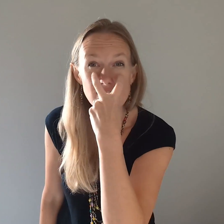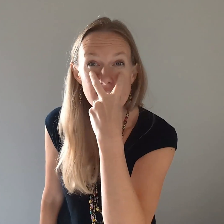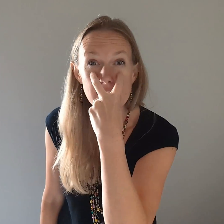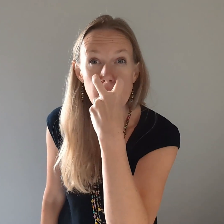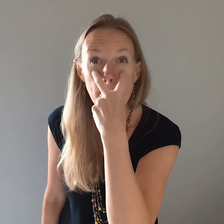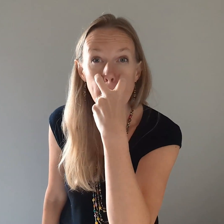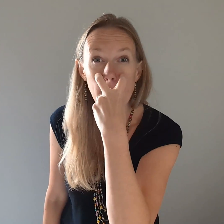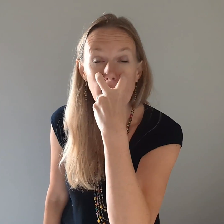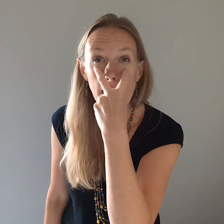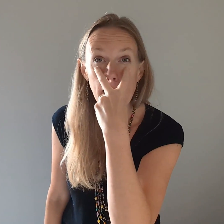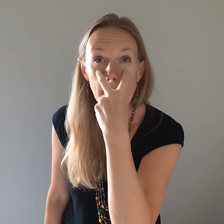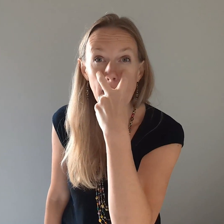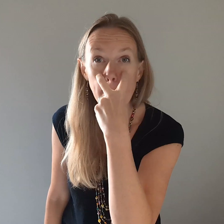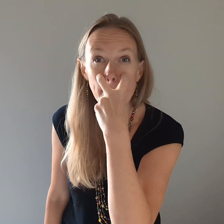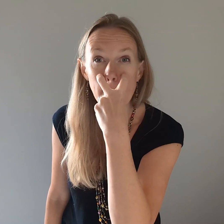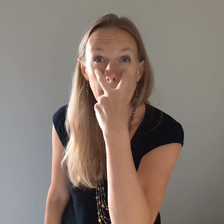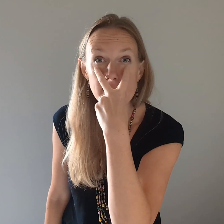like blind, okay? Blind,